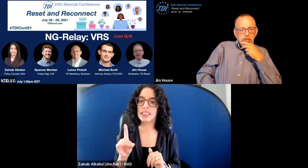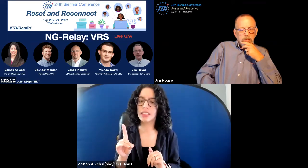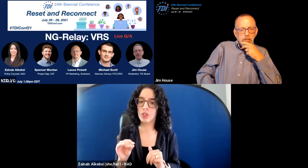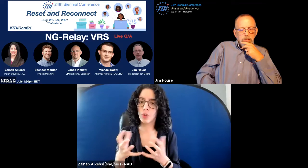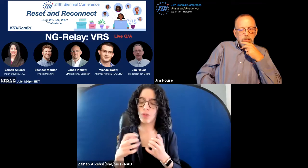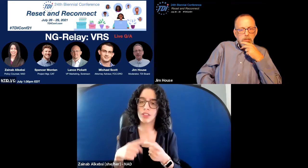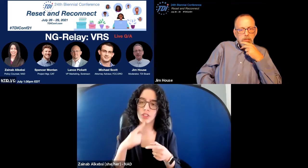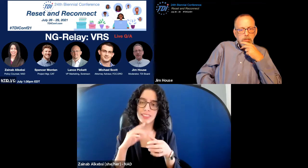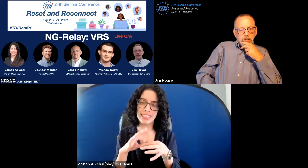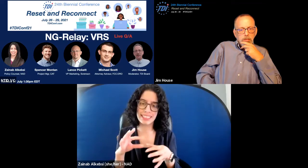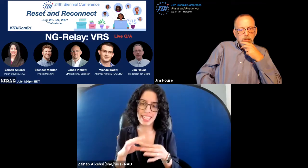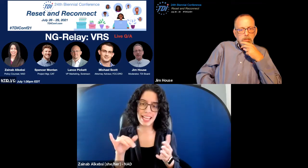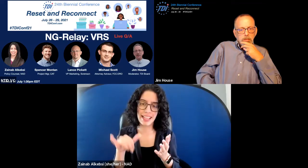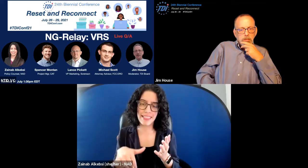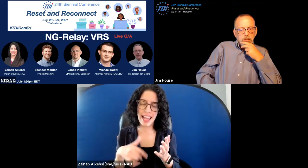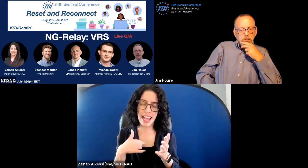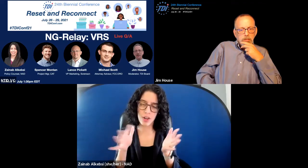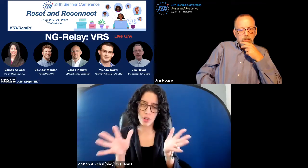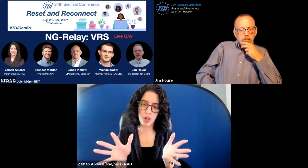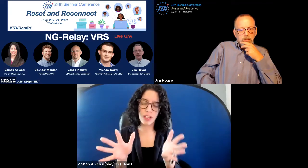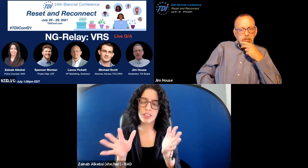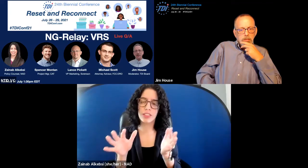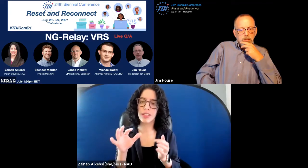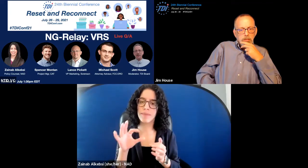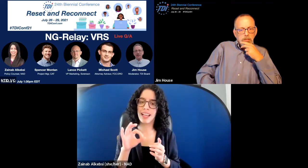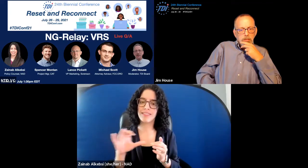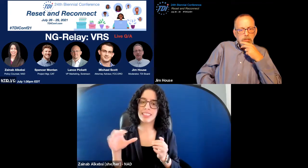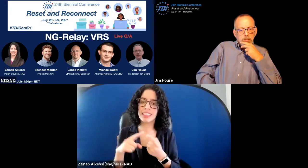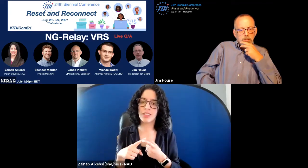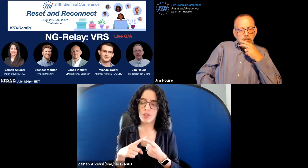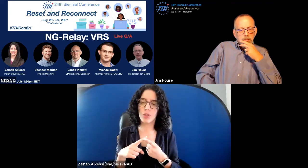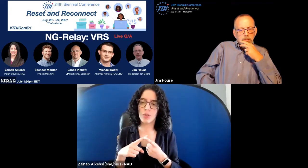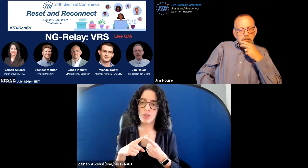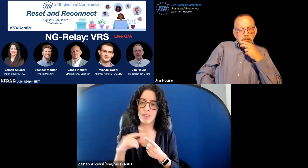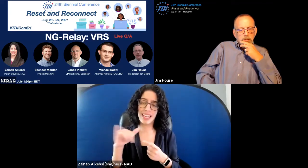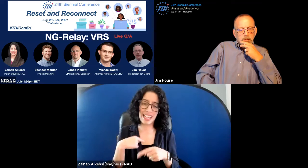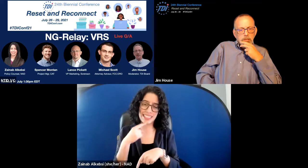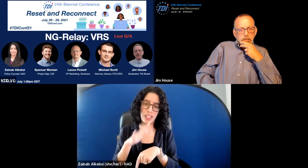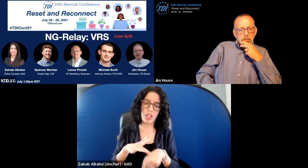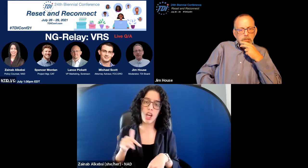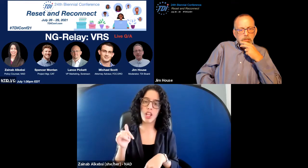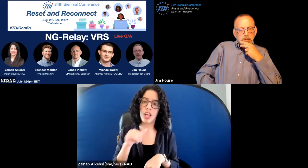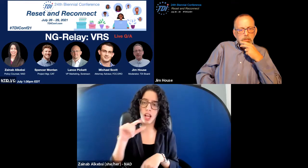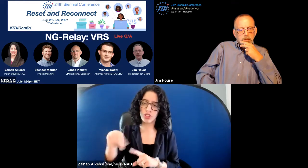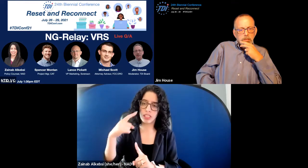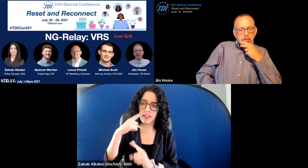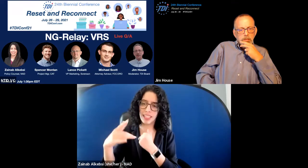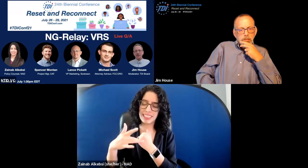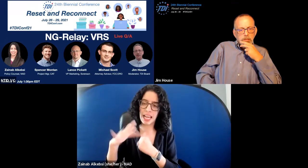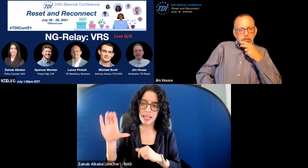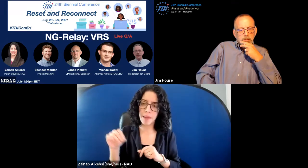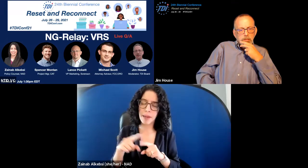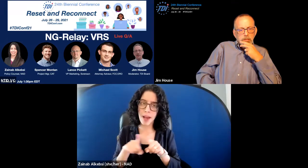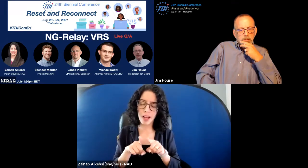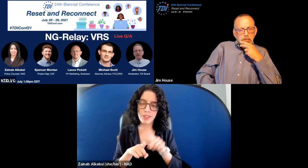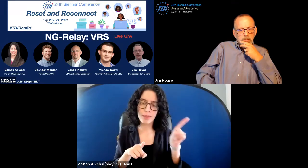that. But I do want to say that I encourage the FCC to, like I said earlier,